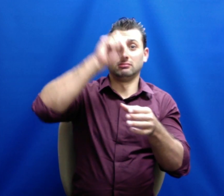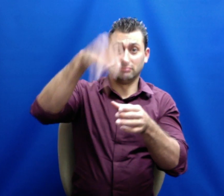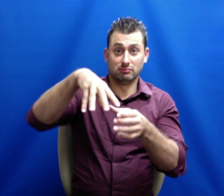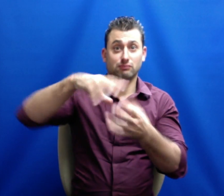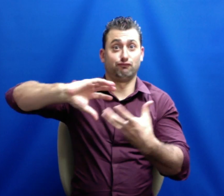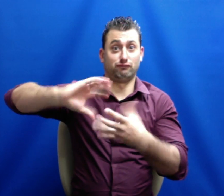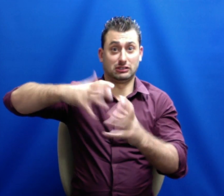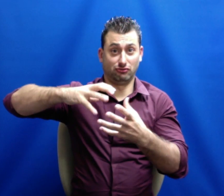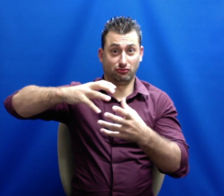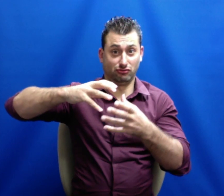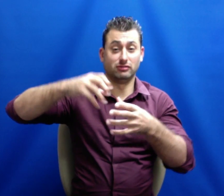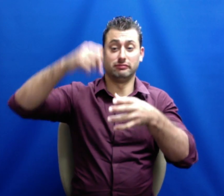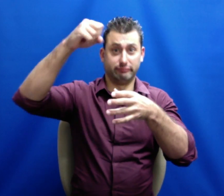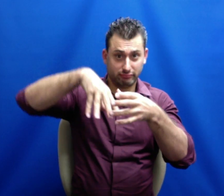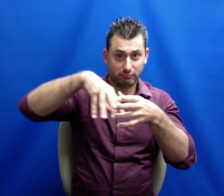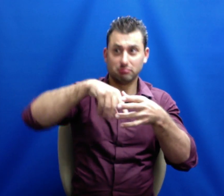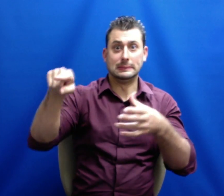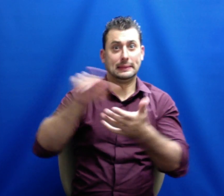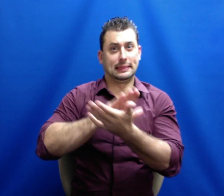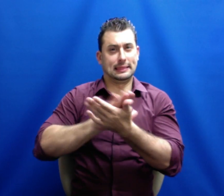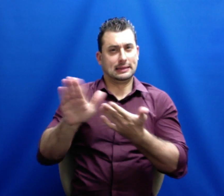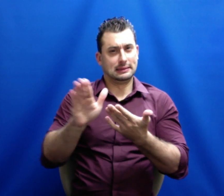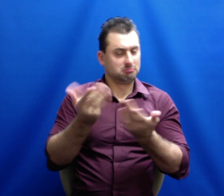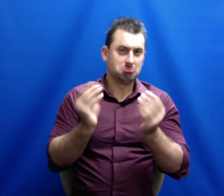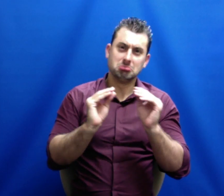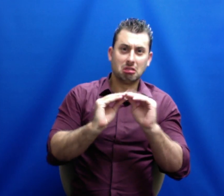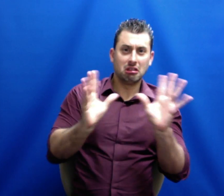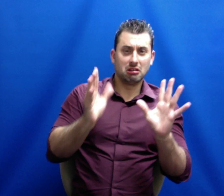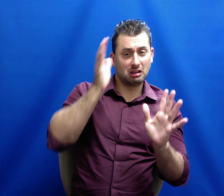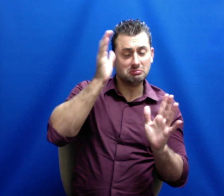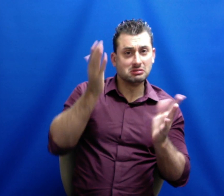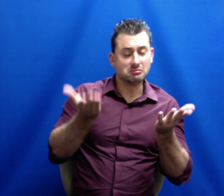in the center, followed by clean pants after that. The concept seems very clear.